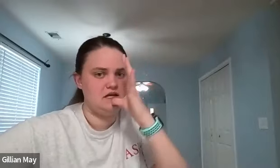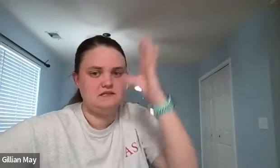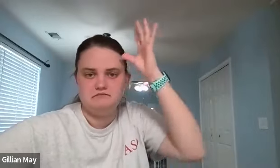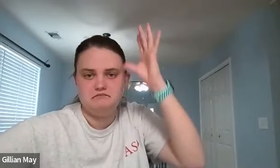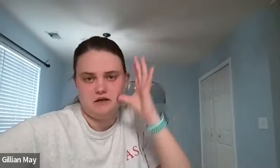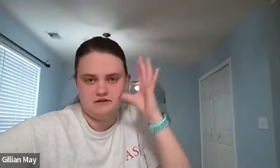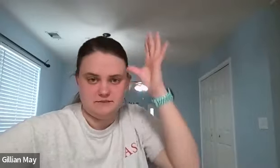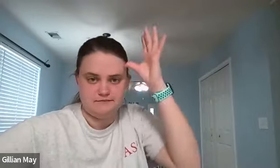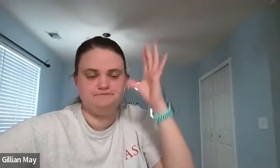Parents, parents.